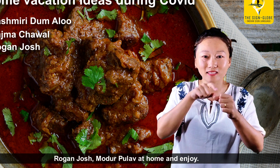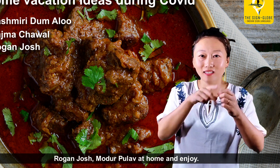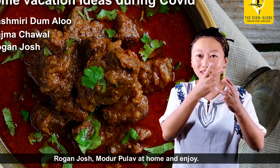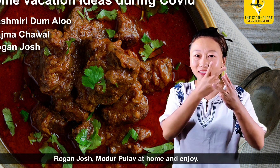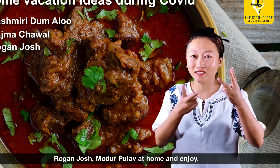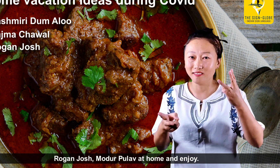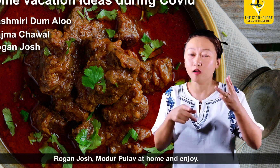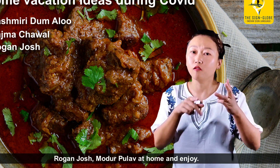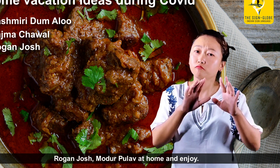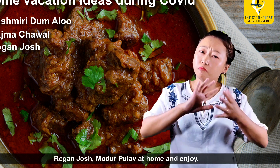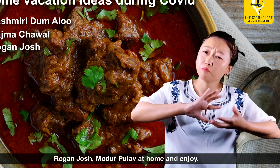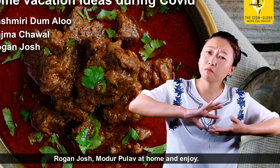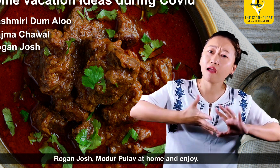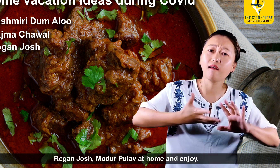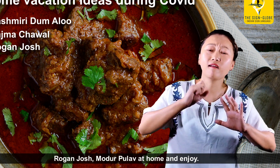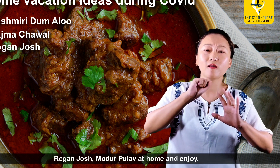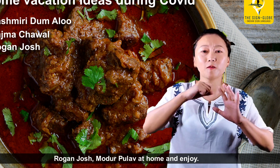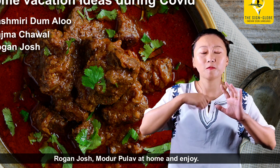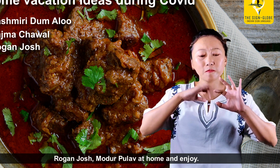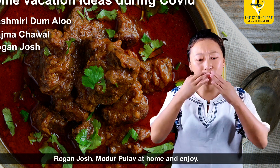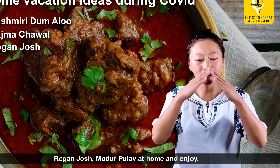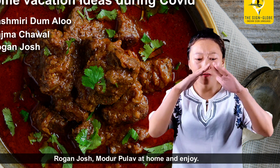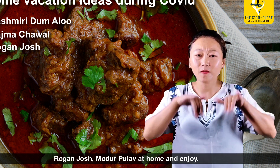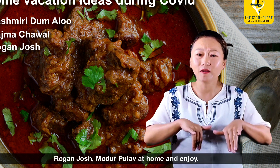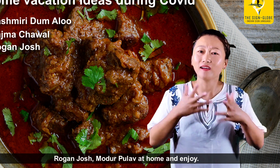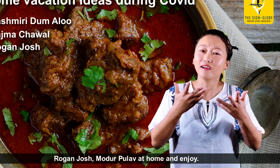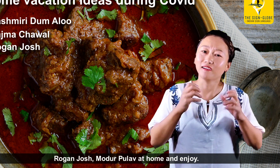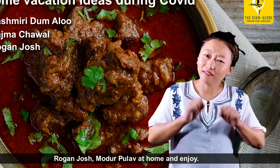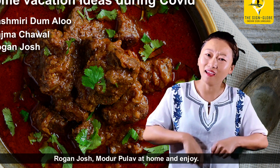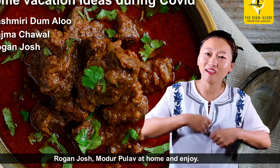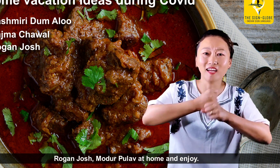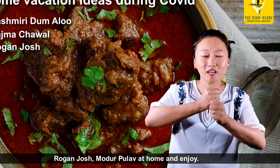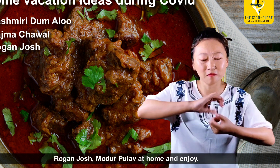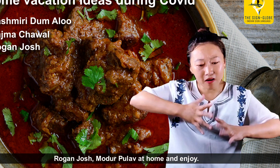Rogan josh, madur pulav at home and enjoy.